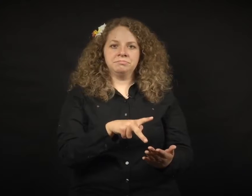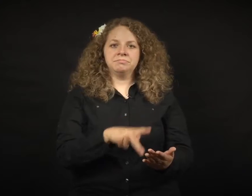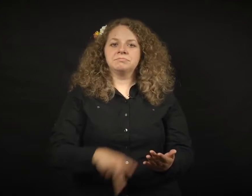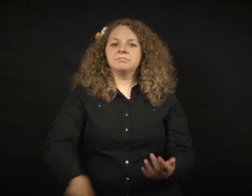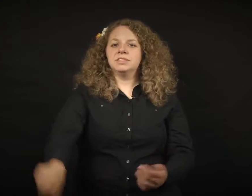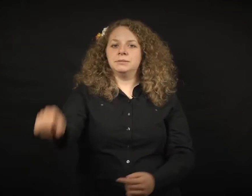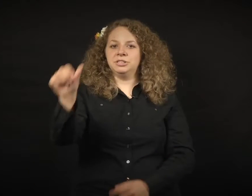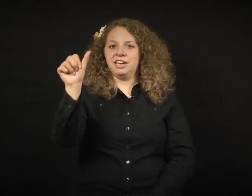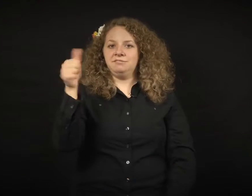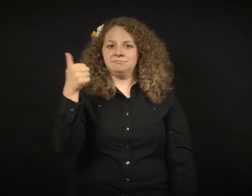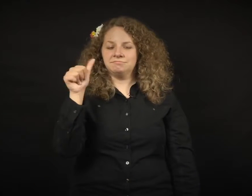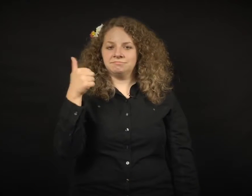The number 10,